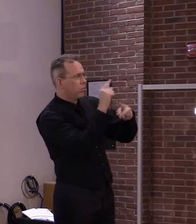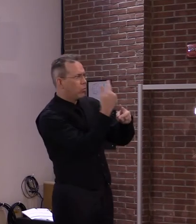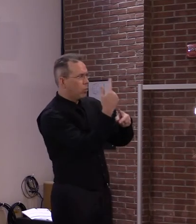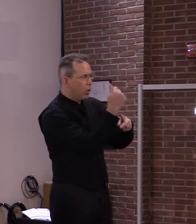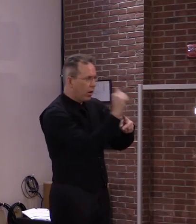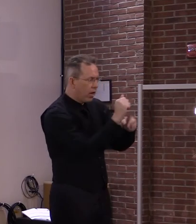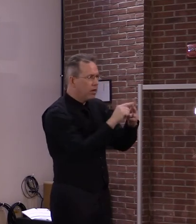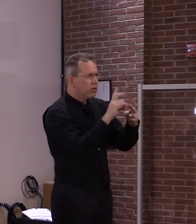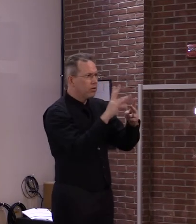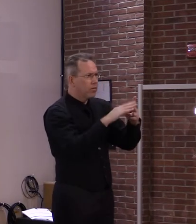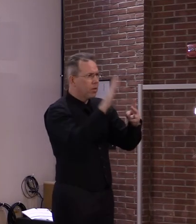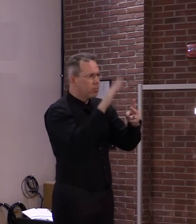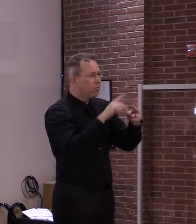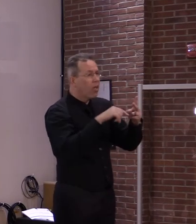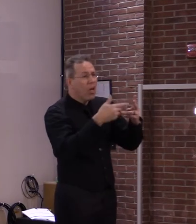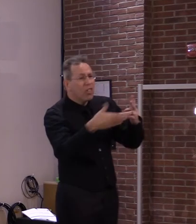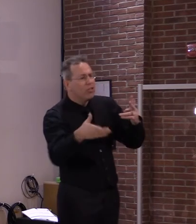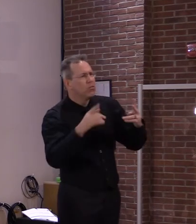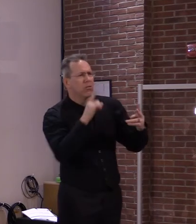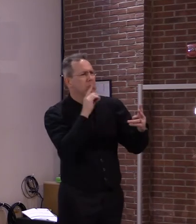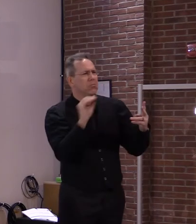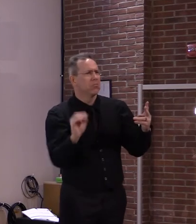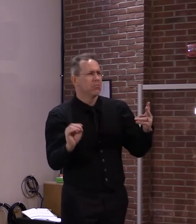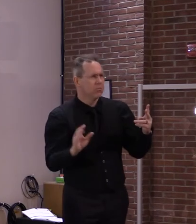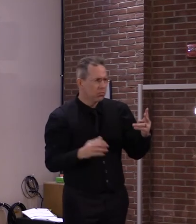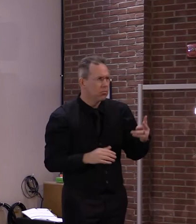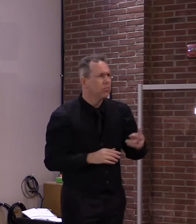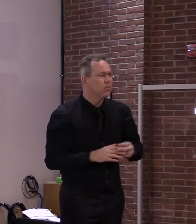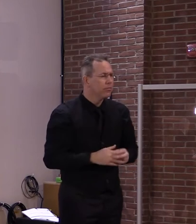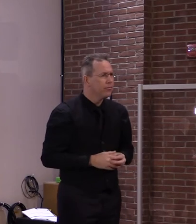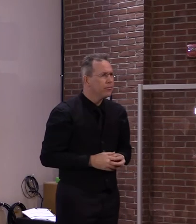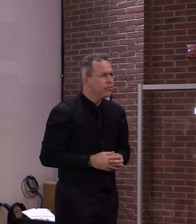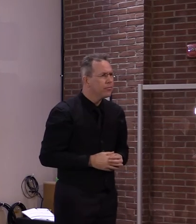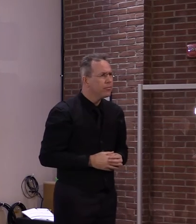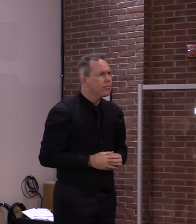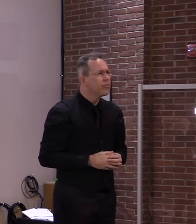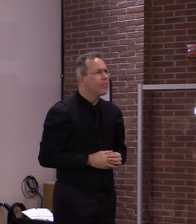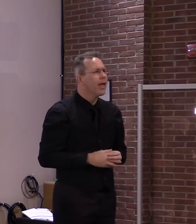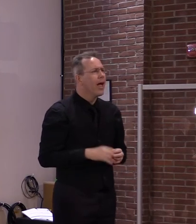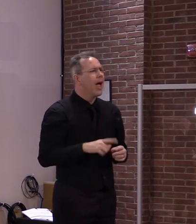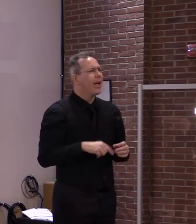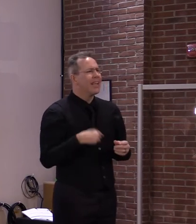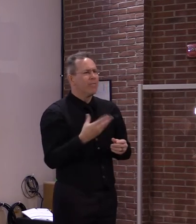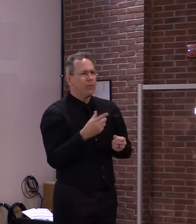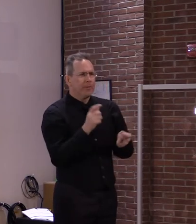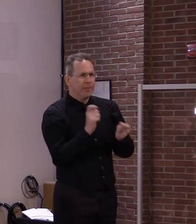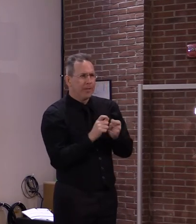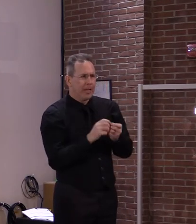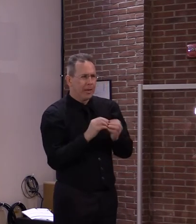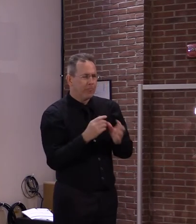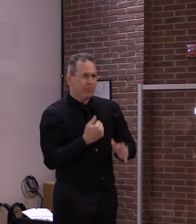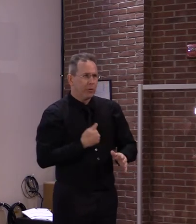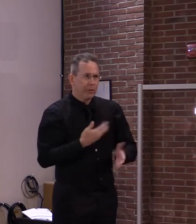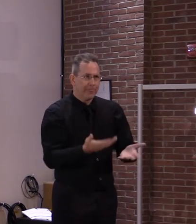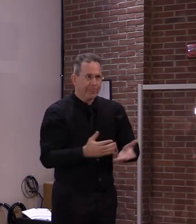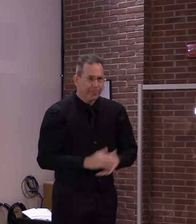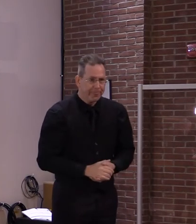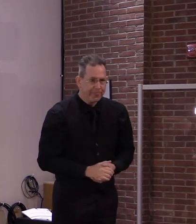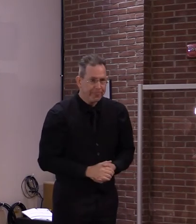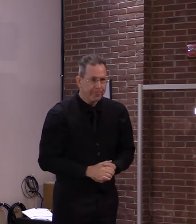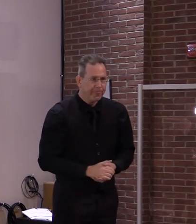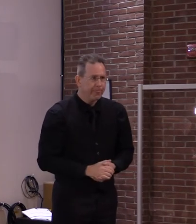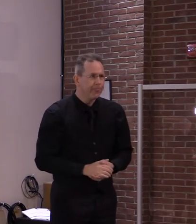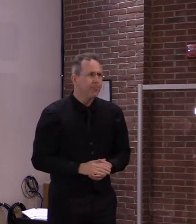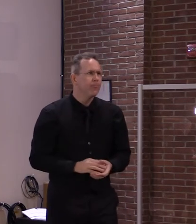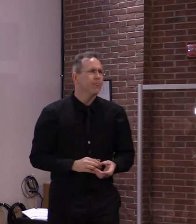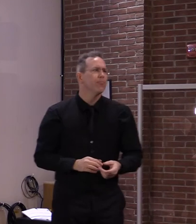received the vaccine i know that doesn't answer your question precisely but i don't have a precise answer to that really but i